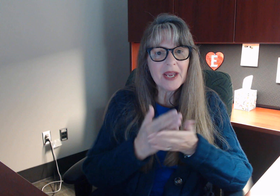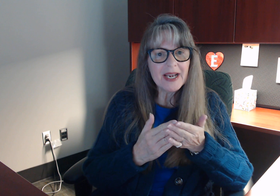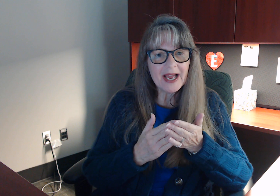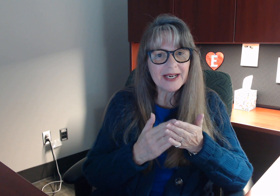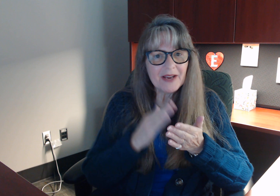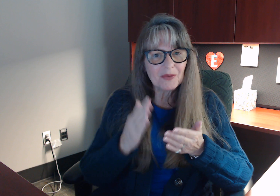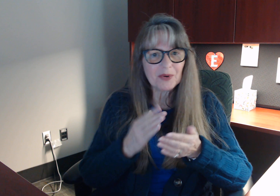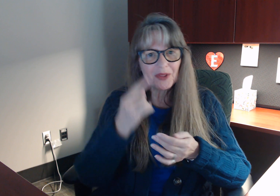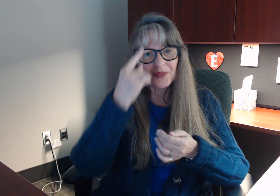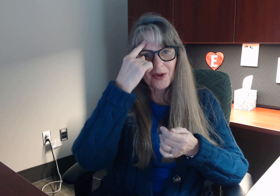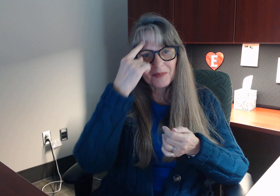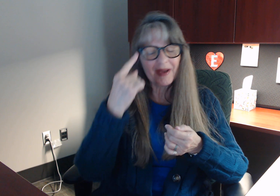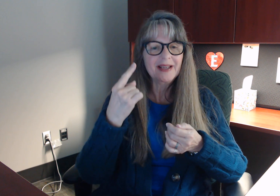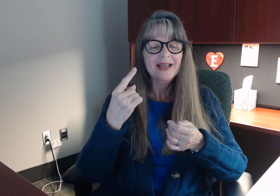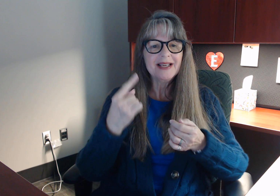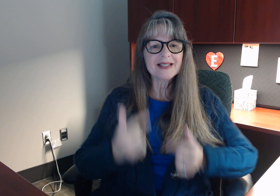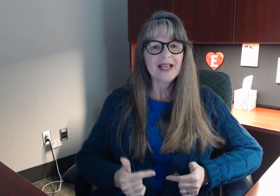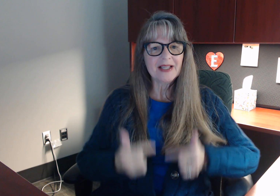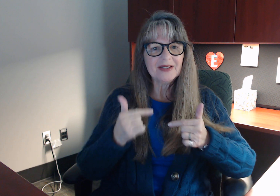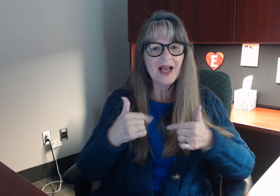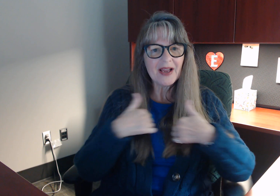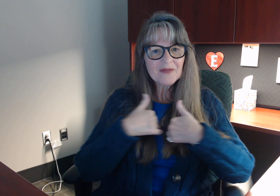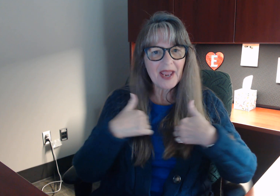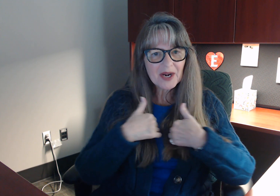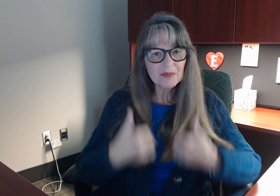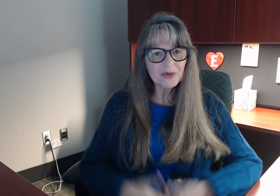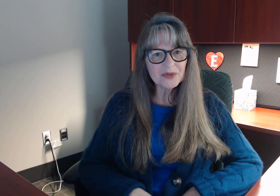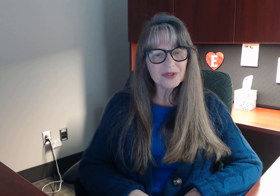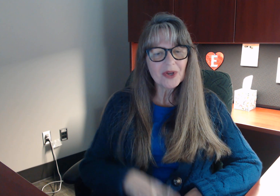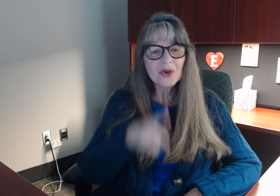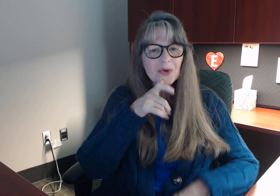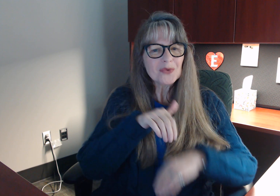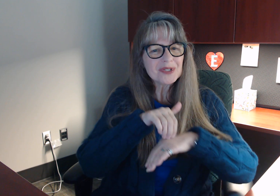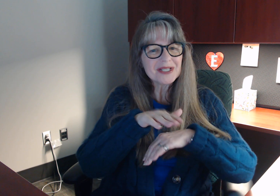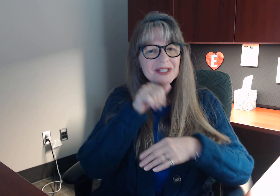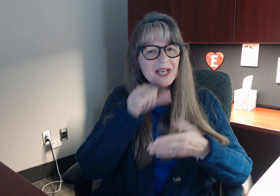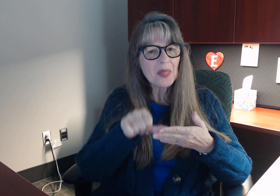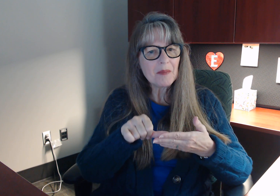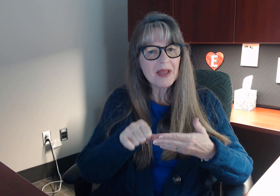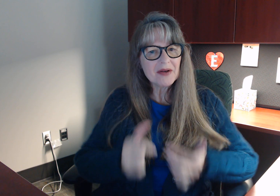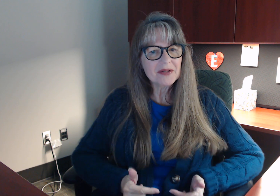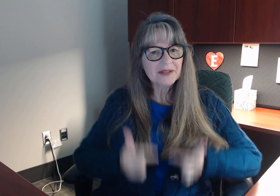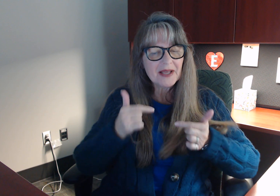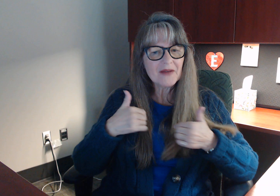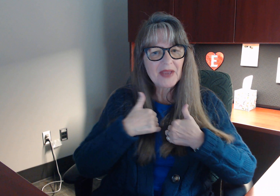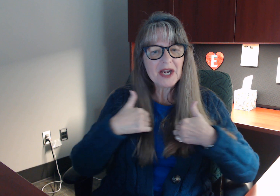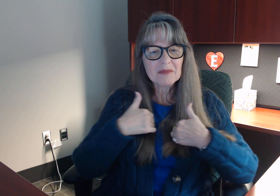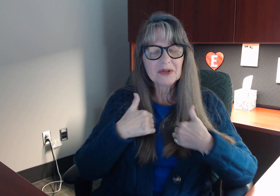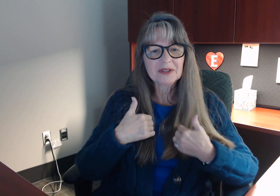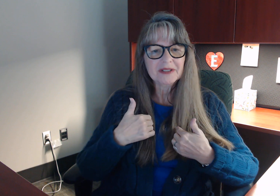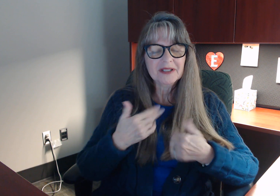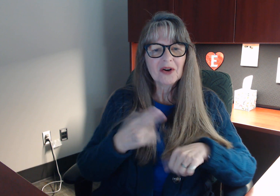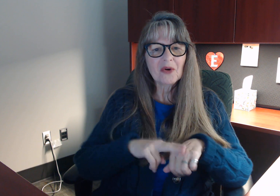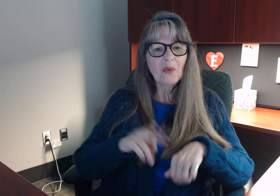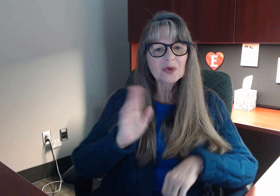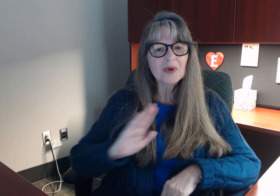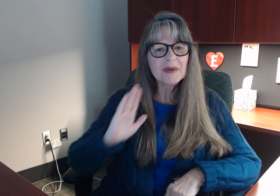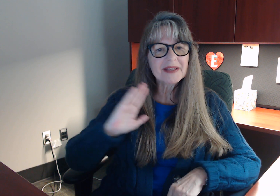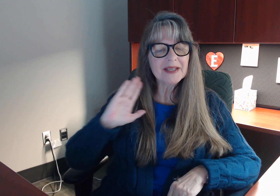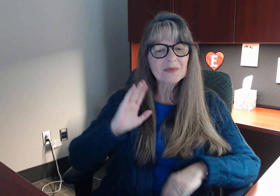I never would have thought about, is live animals. Who sends it in the mail, a live animal? Of course, way back then, we